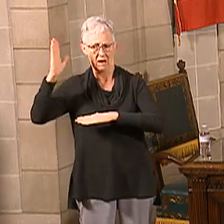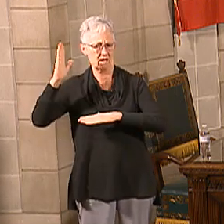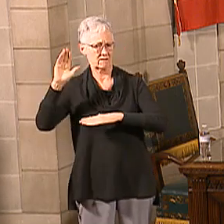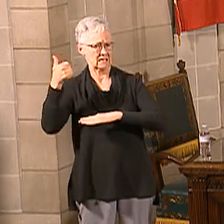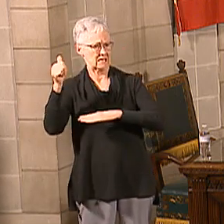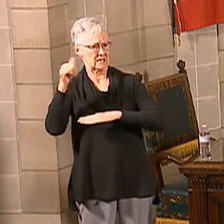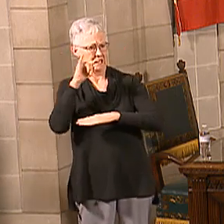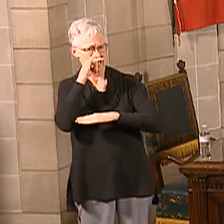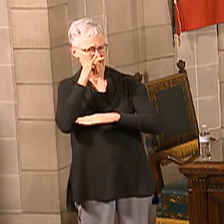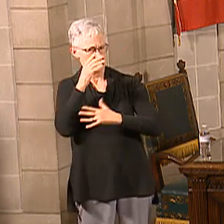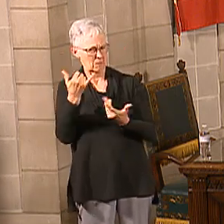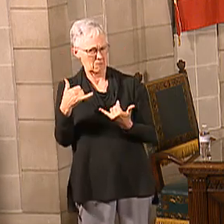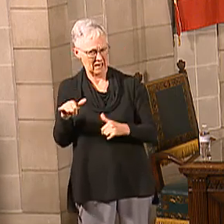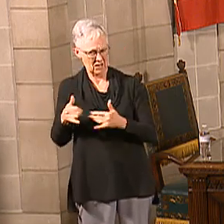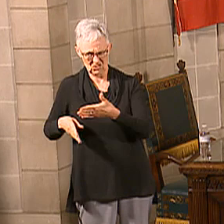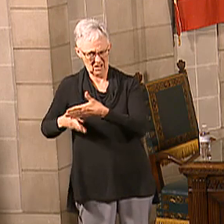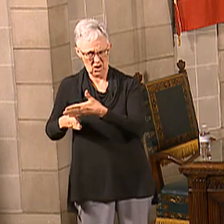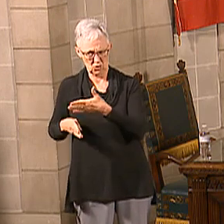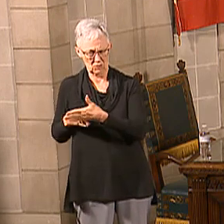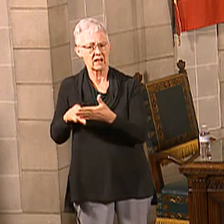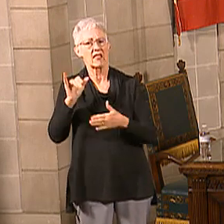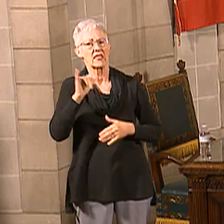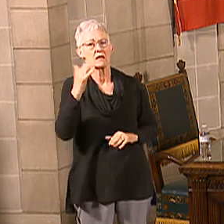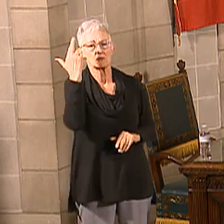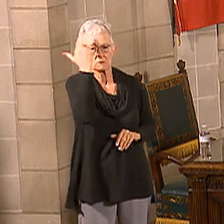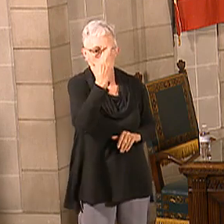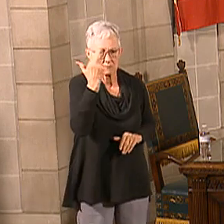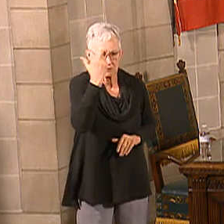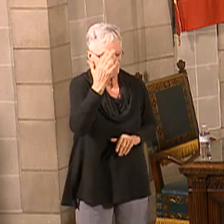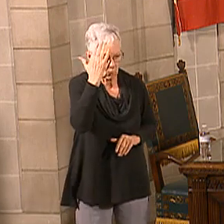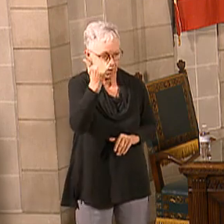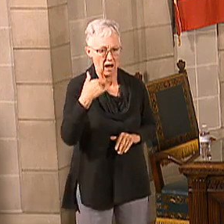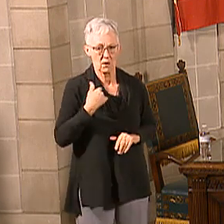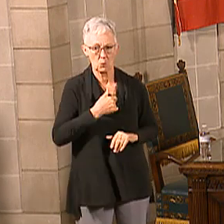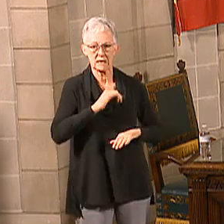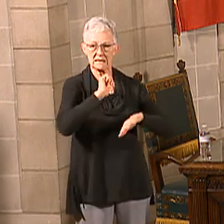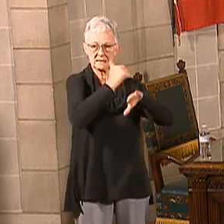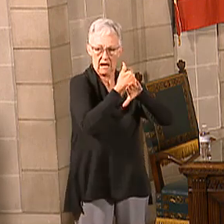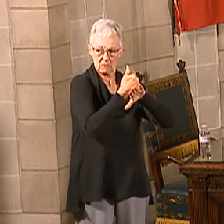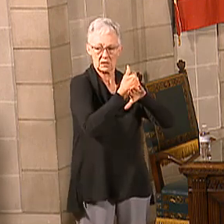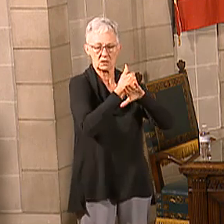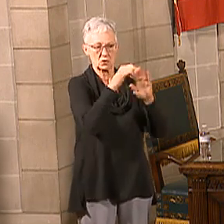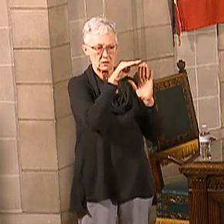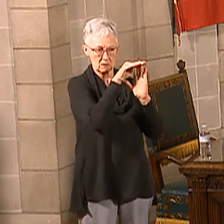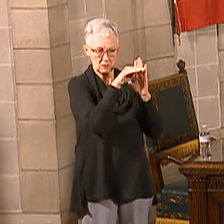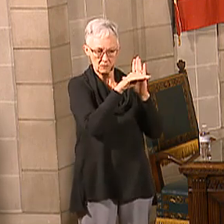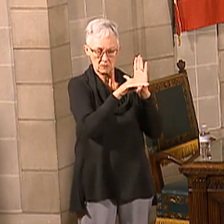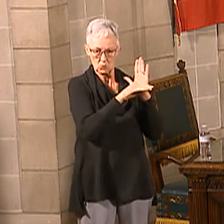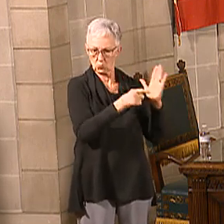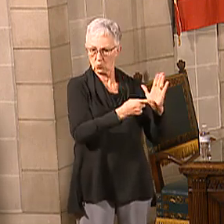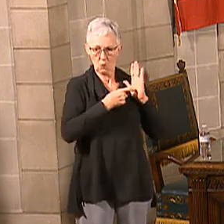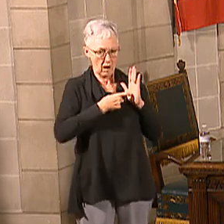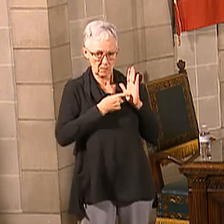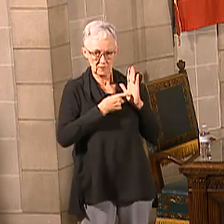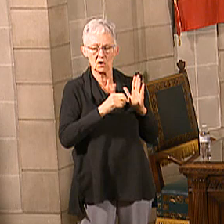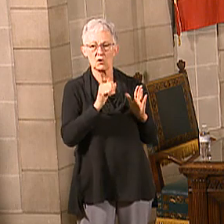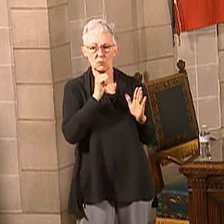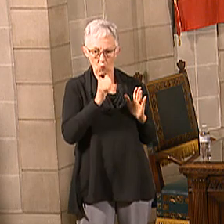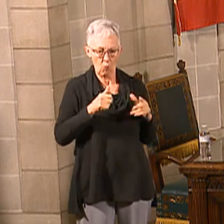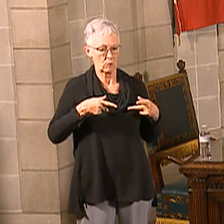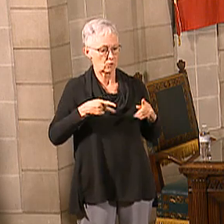clumping together. That's the whole point of why we're trying to break this thing up. So please, do not send your kids to club sports. Keep them